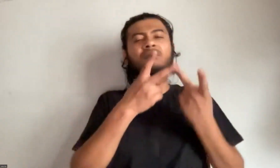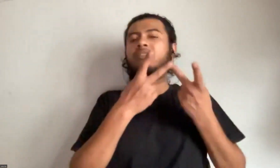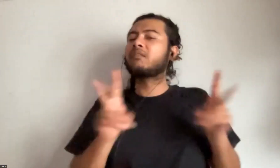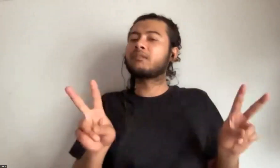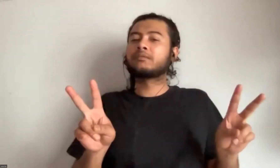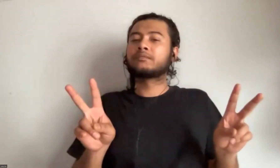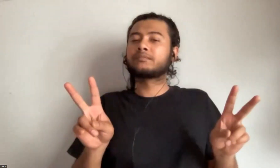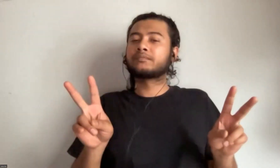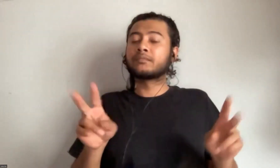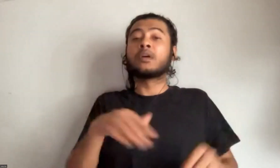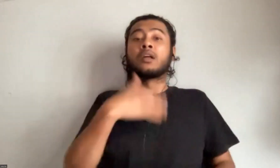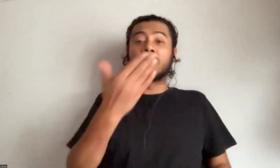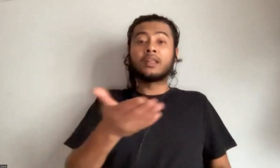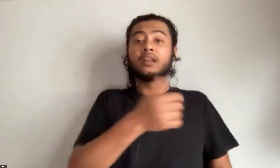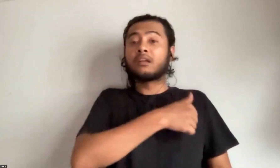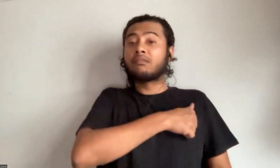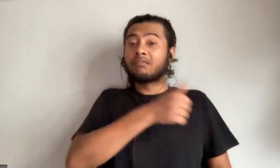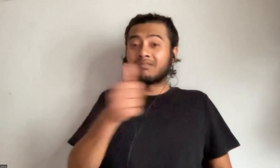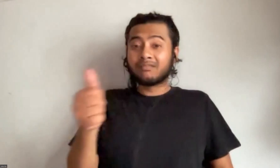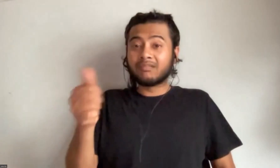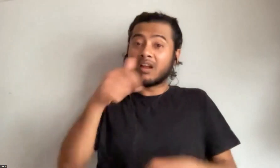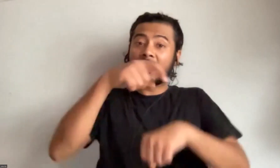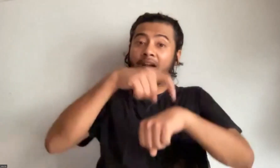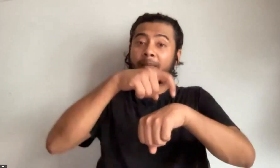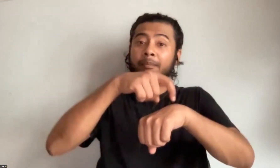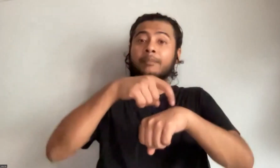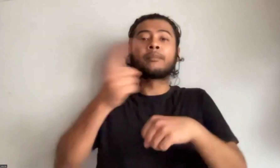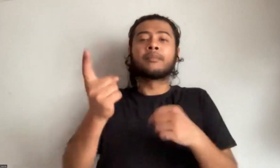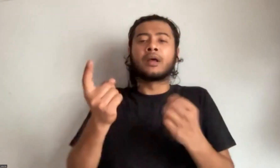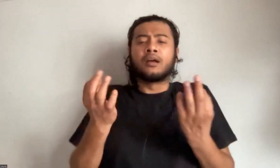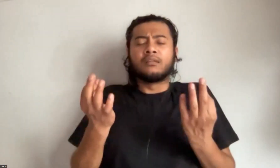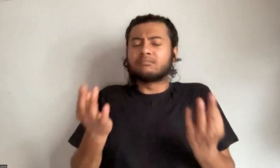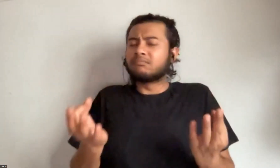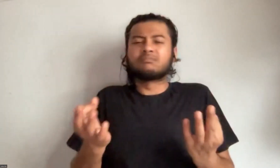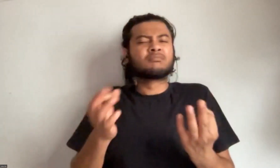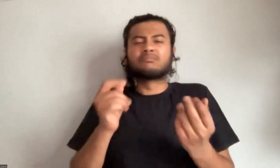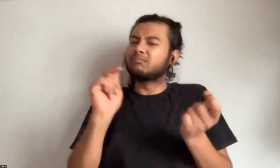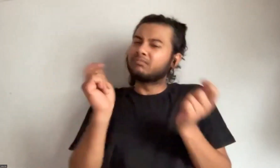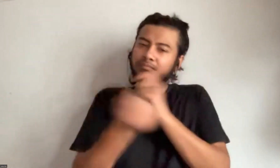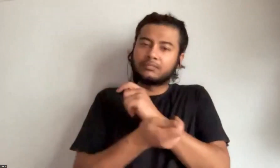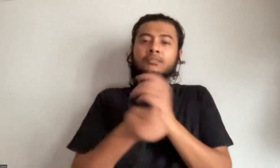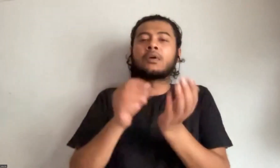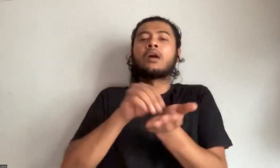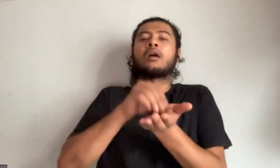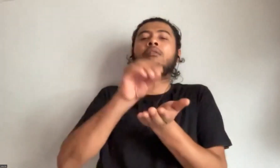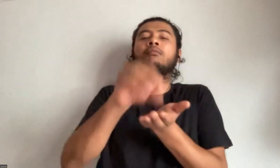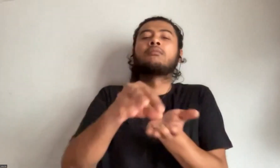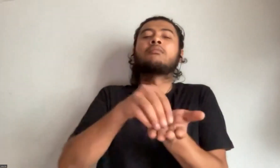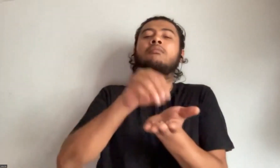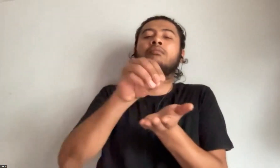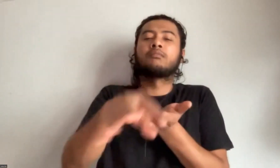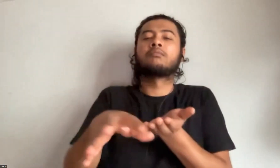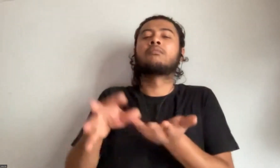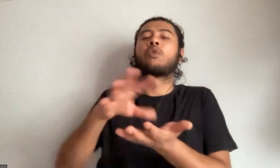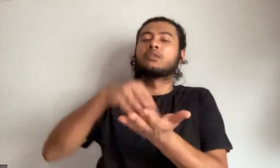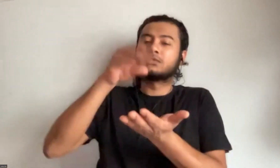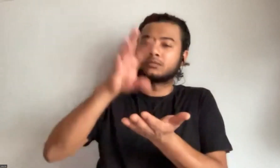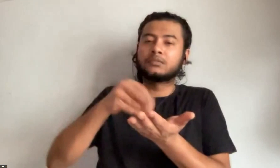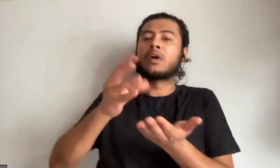havan, homa, and through those sacrifices people would achieve perfection. They would try to achieve Krishna. And